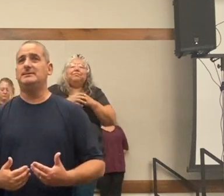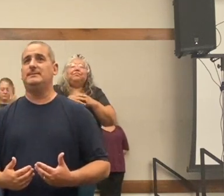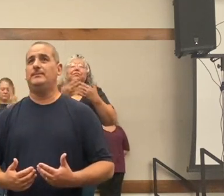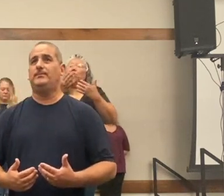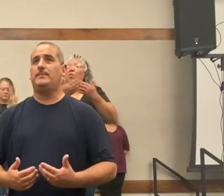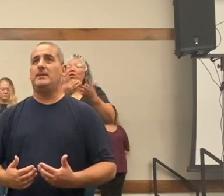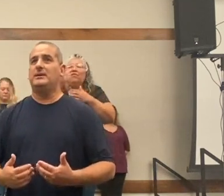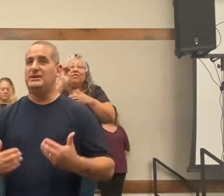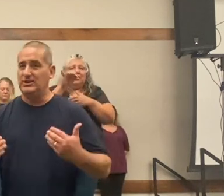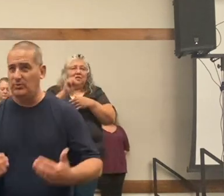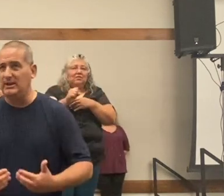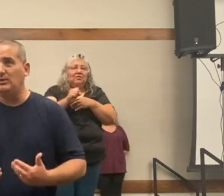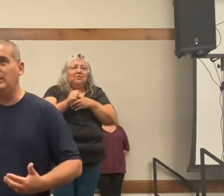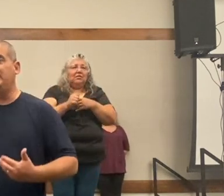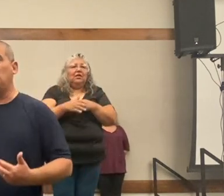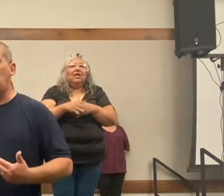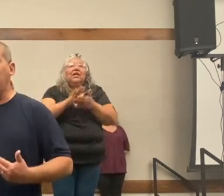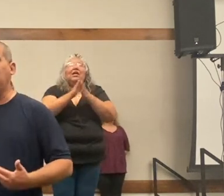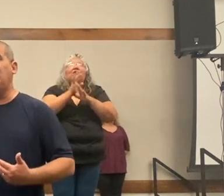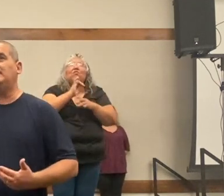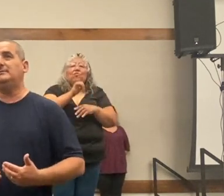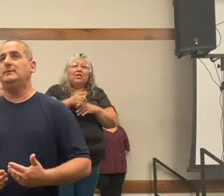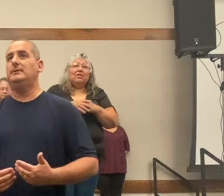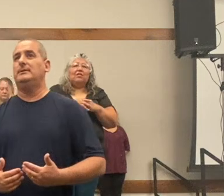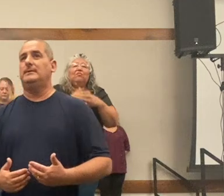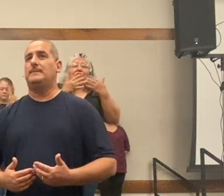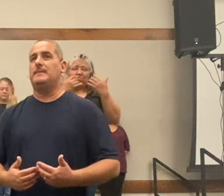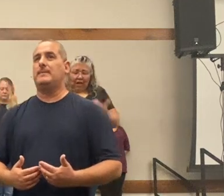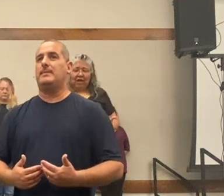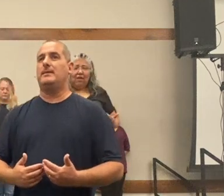is. Get real with him right now.